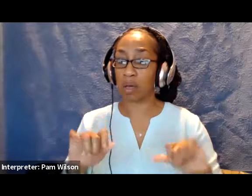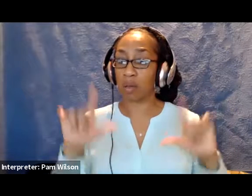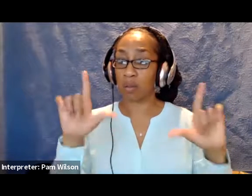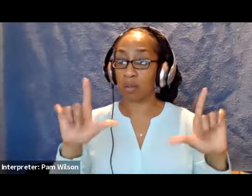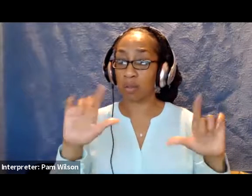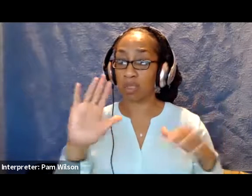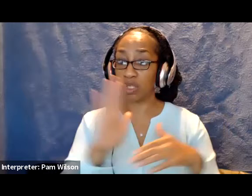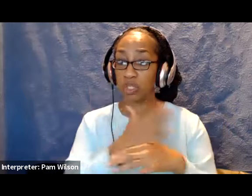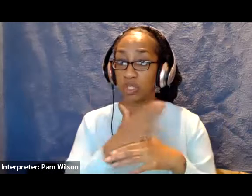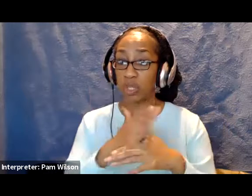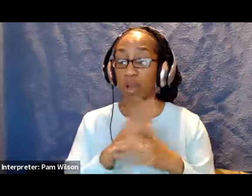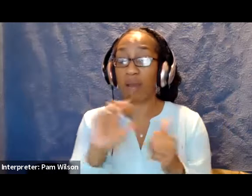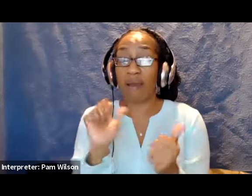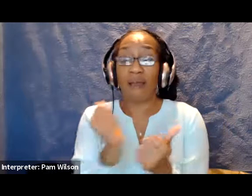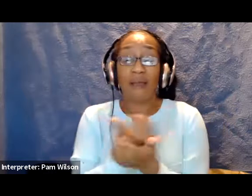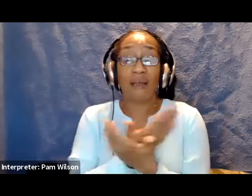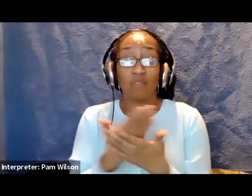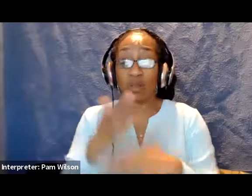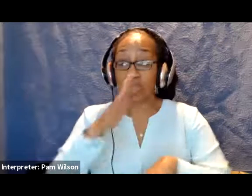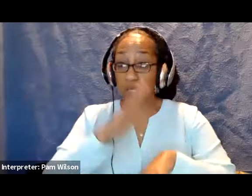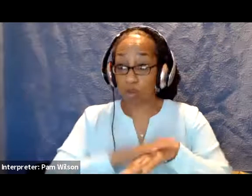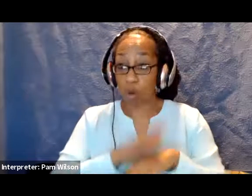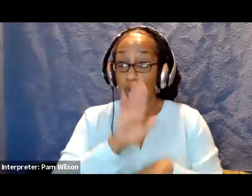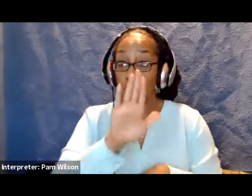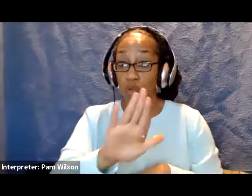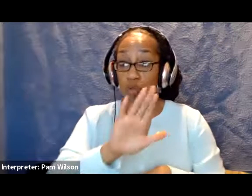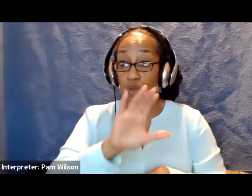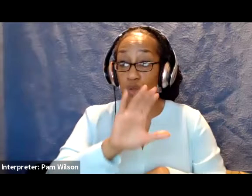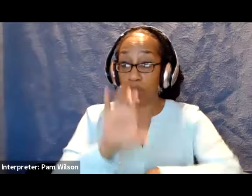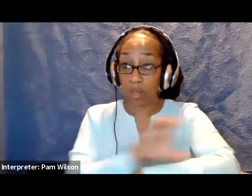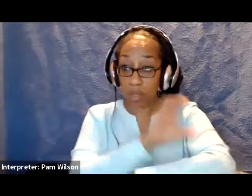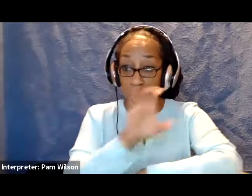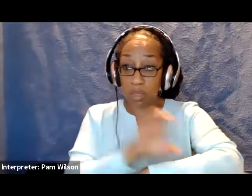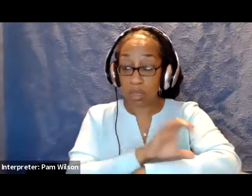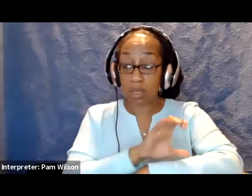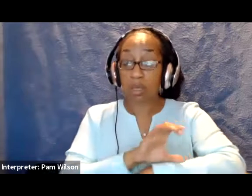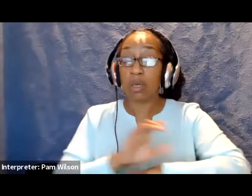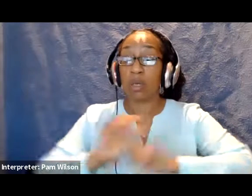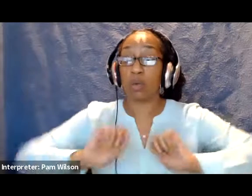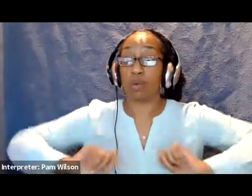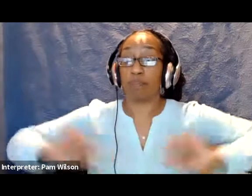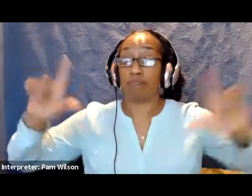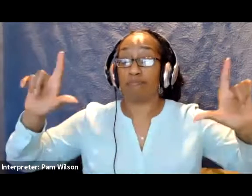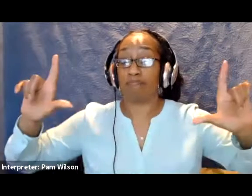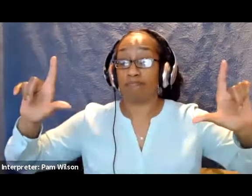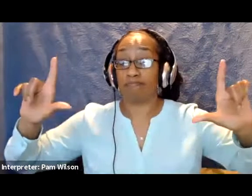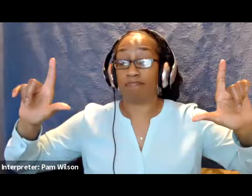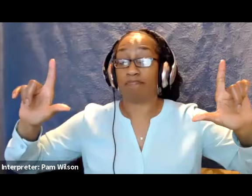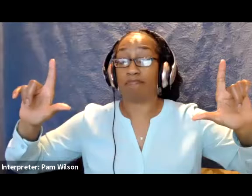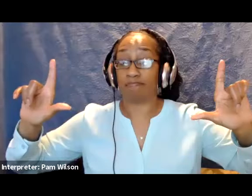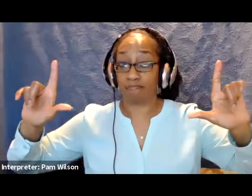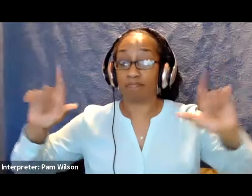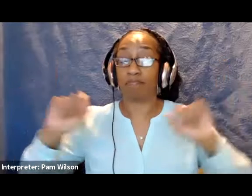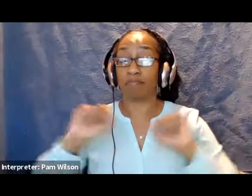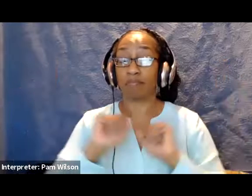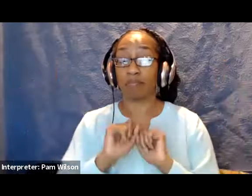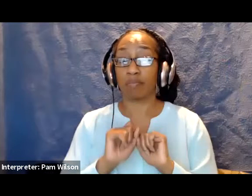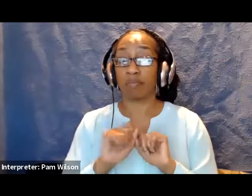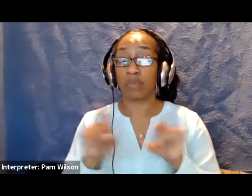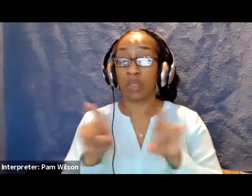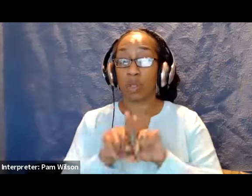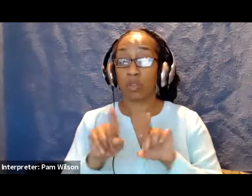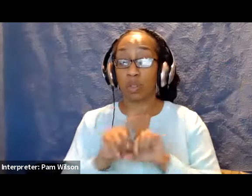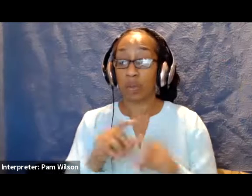everything that is on your PC is going to show up, give you the option. We also have a